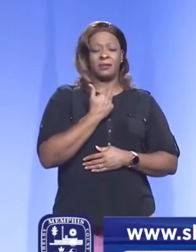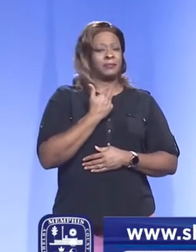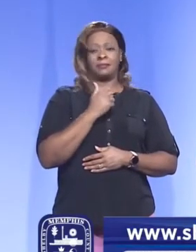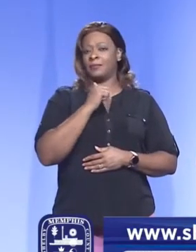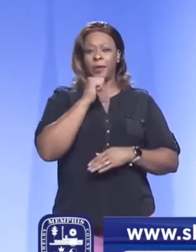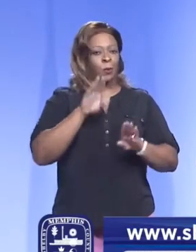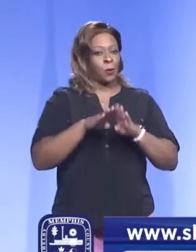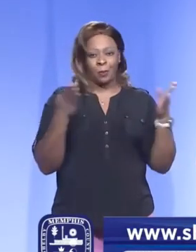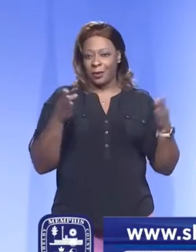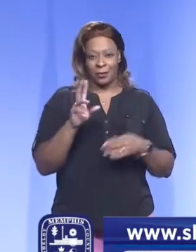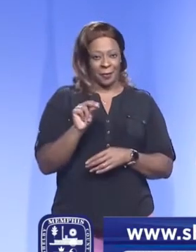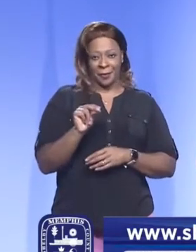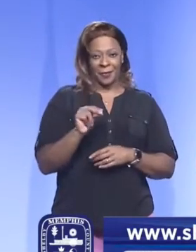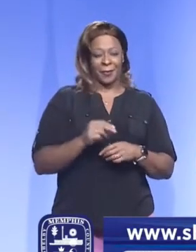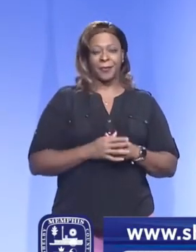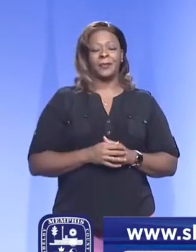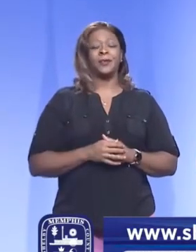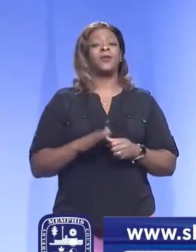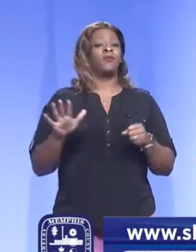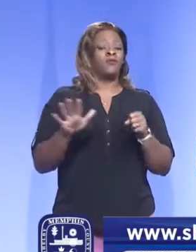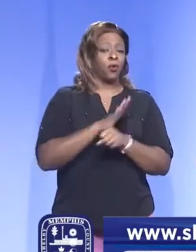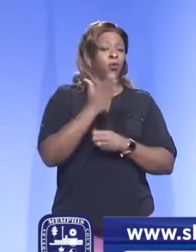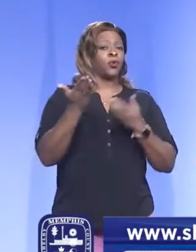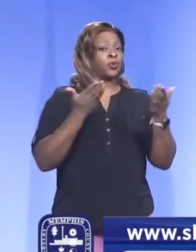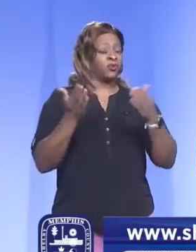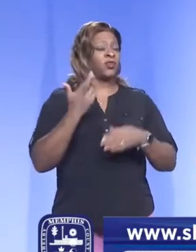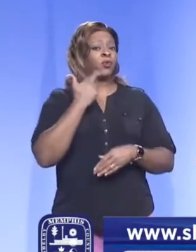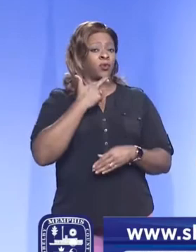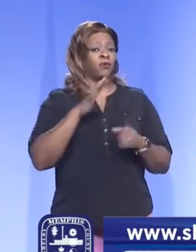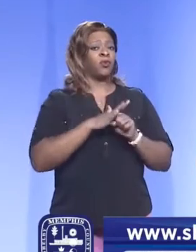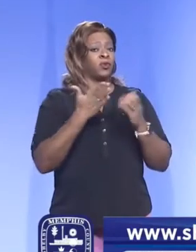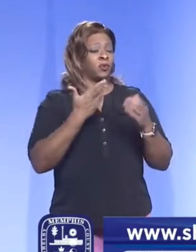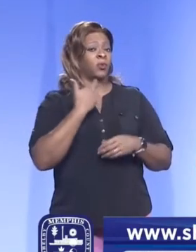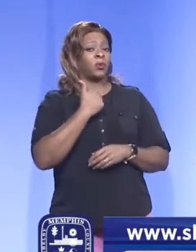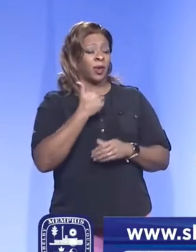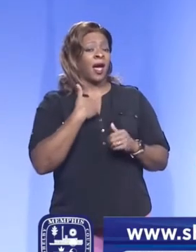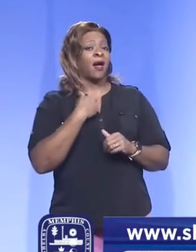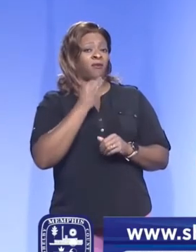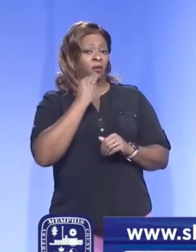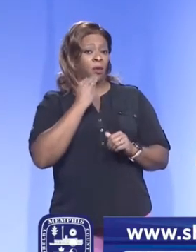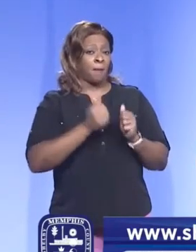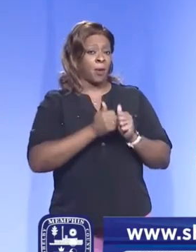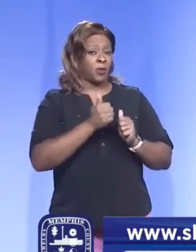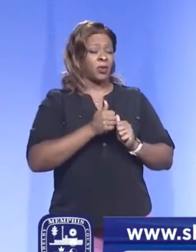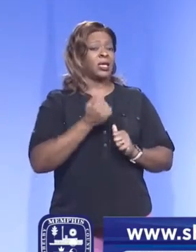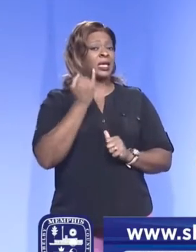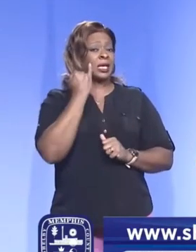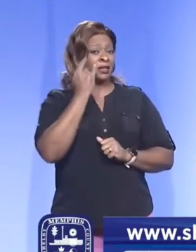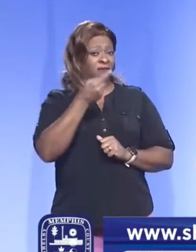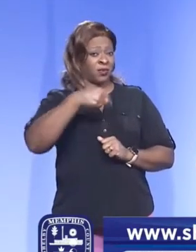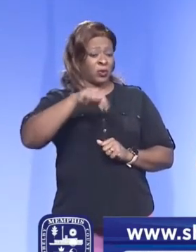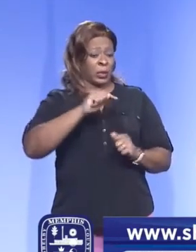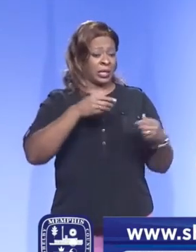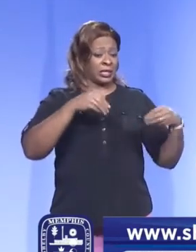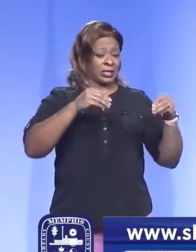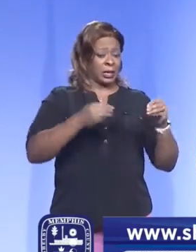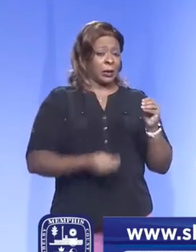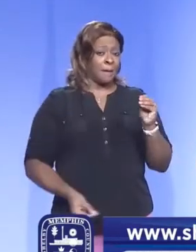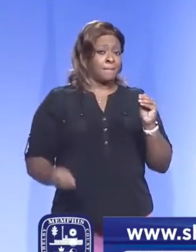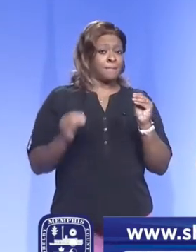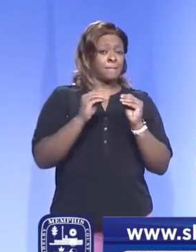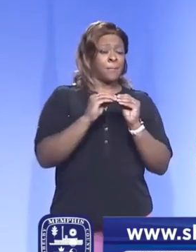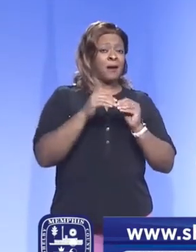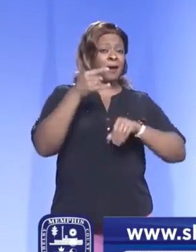open. Full service restaurants, if you are selling more